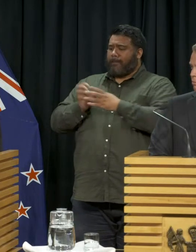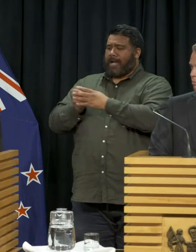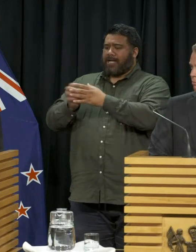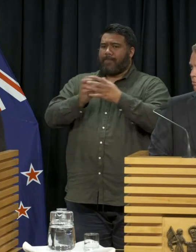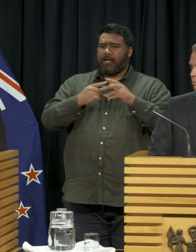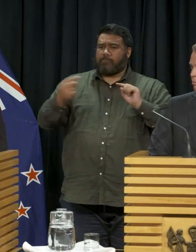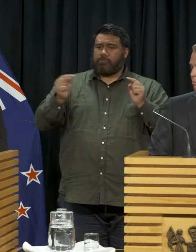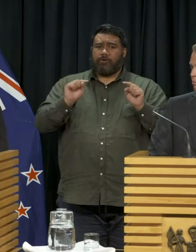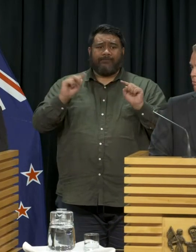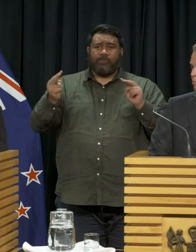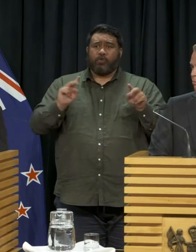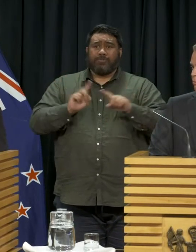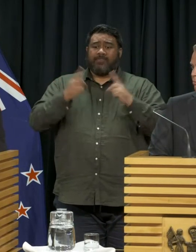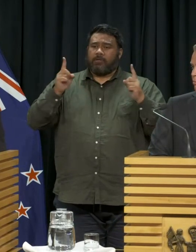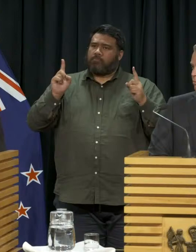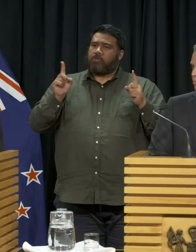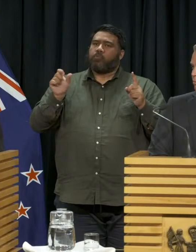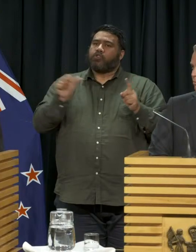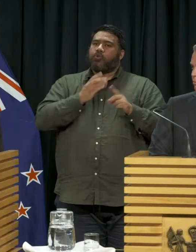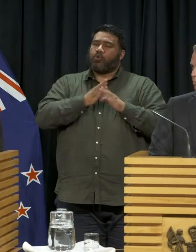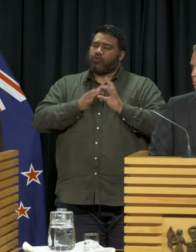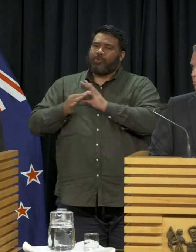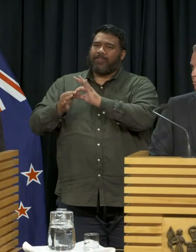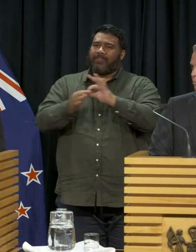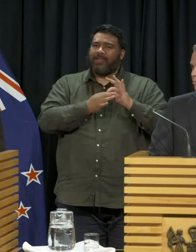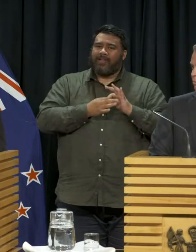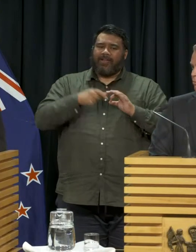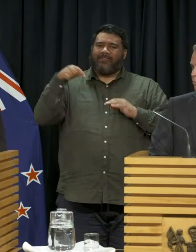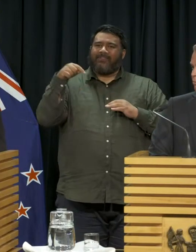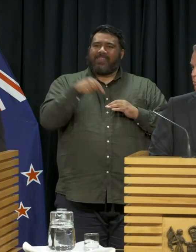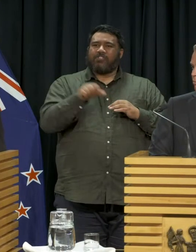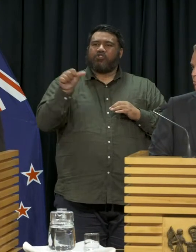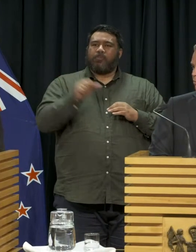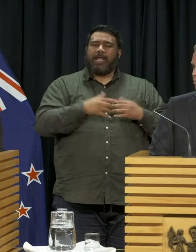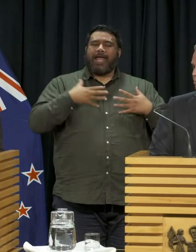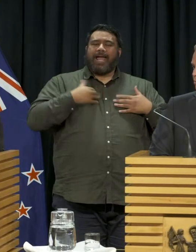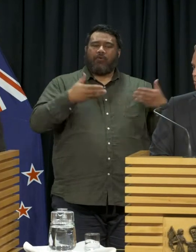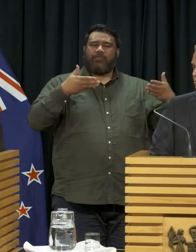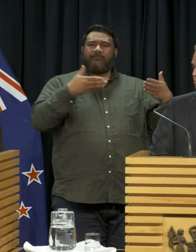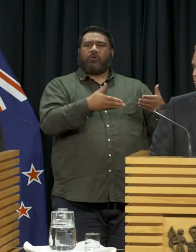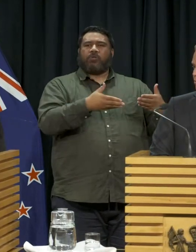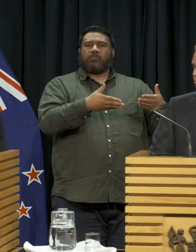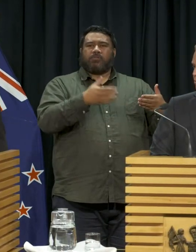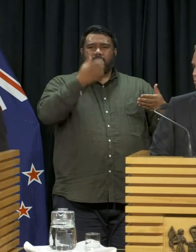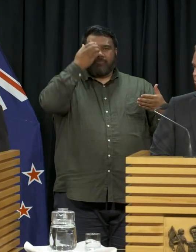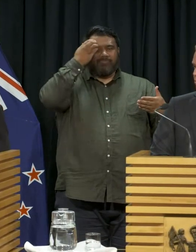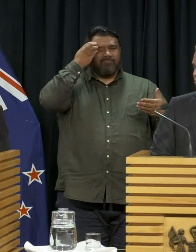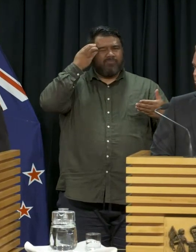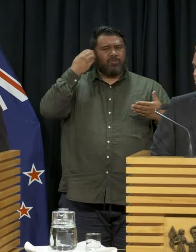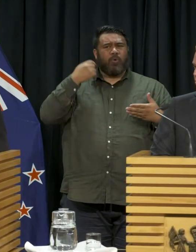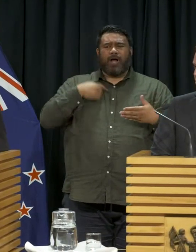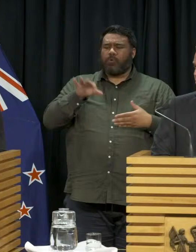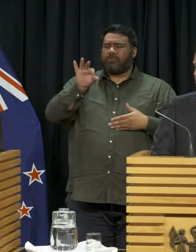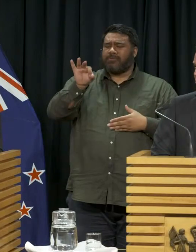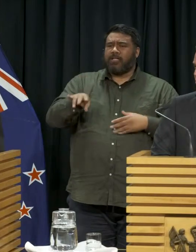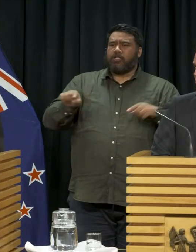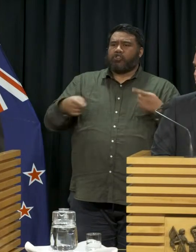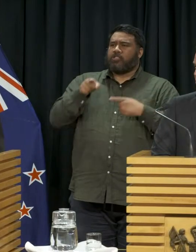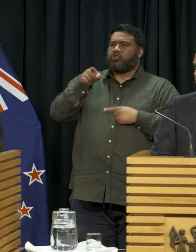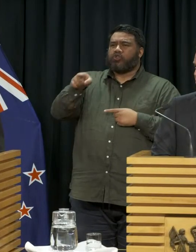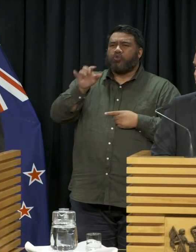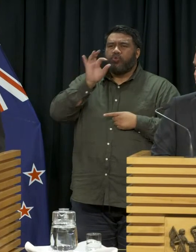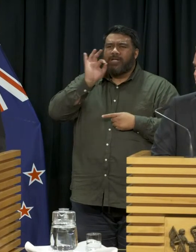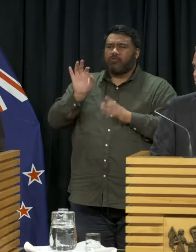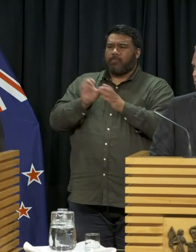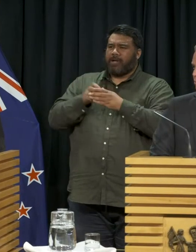already made significant moves to make this a health-based issue, but I really would challenge, for instance, the National Party to consider their